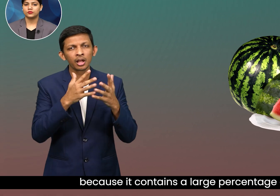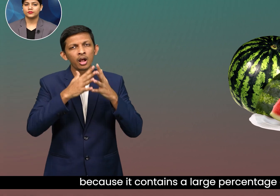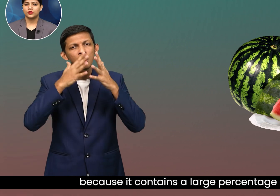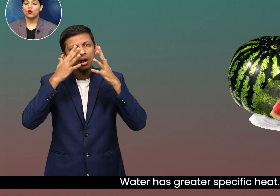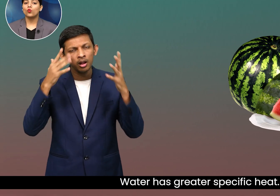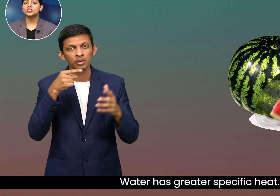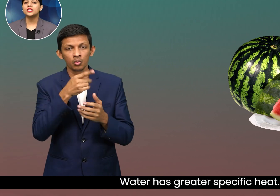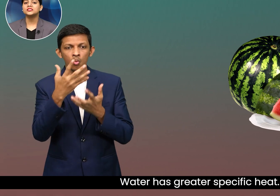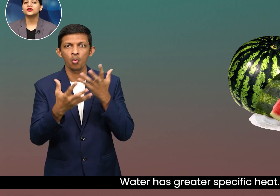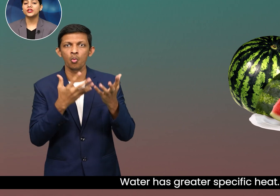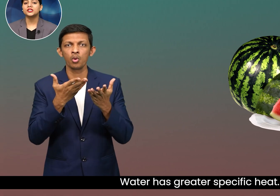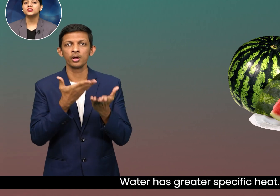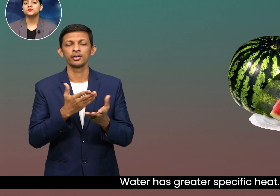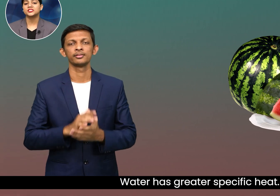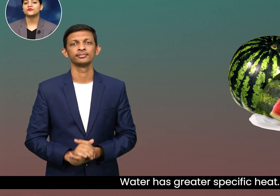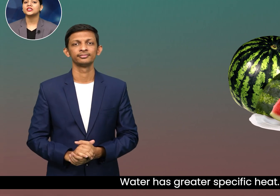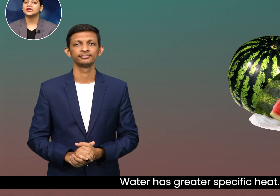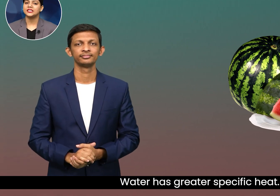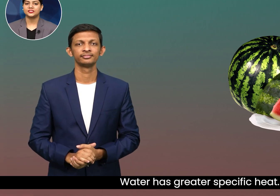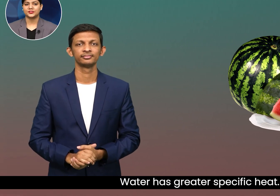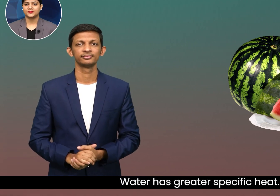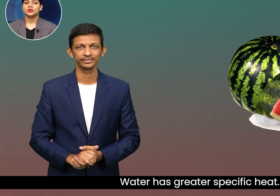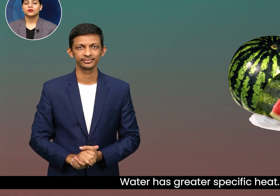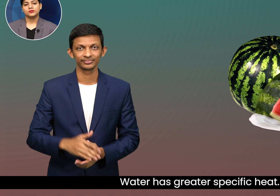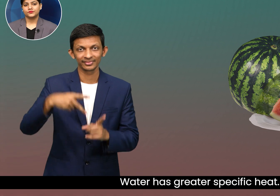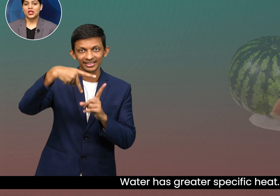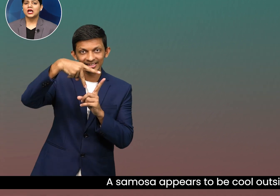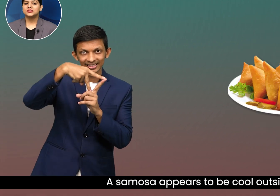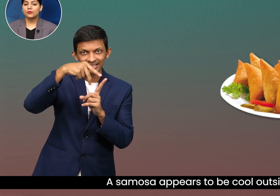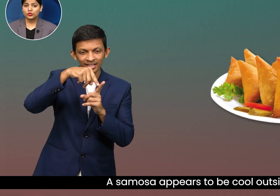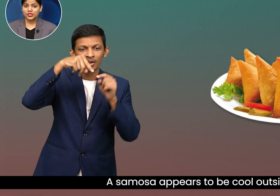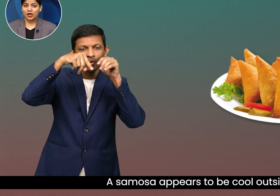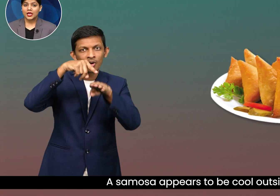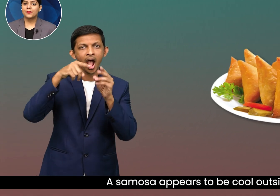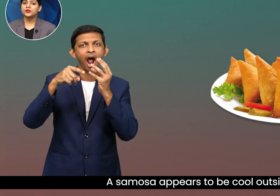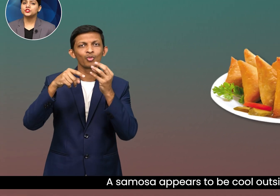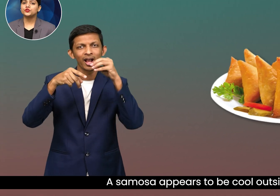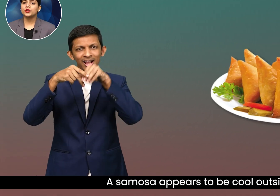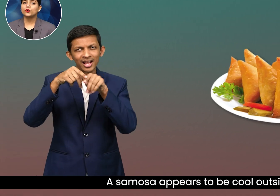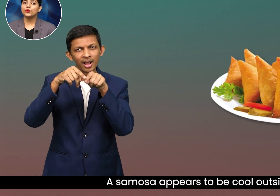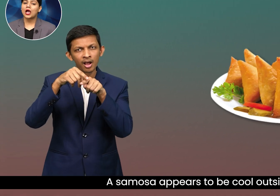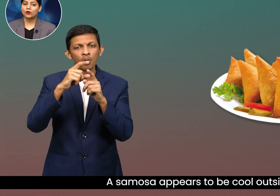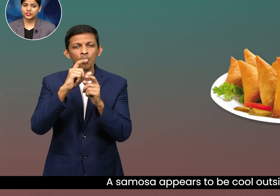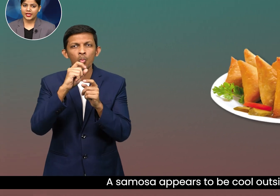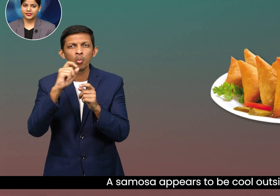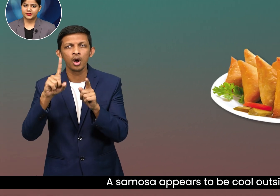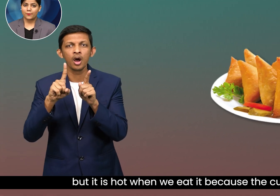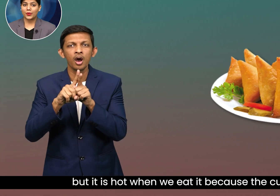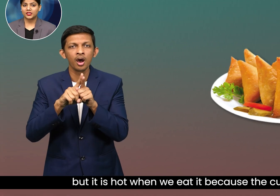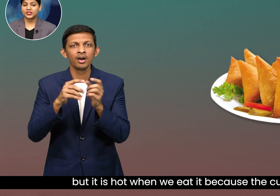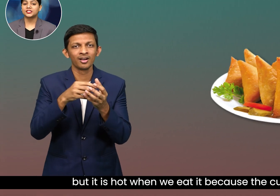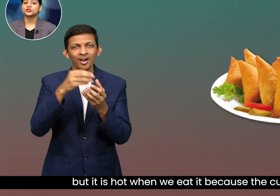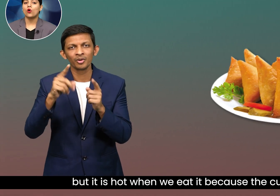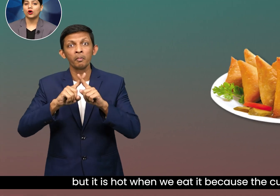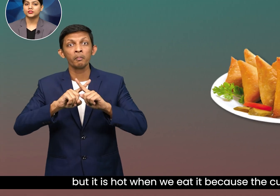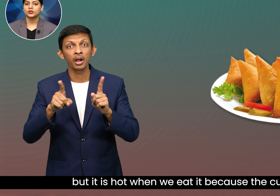water. Water has greater specific heat. A samosa appears to be cool outside,